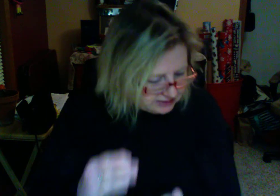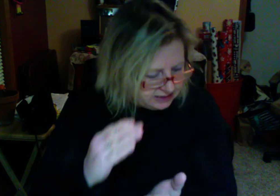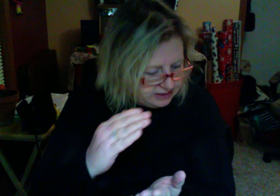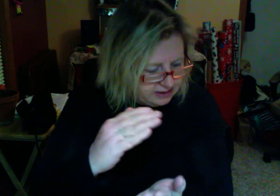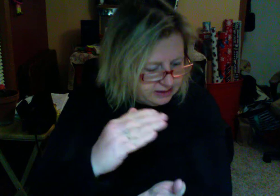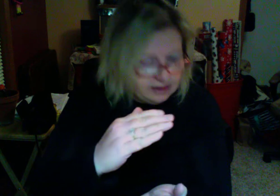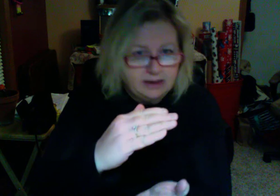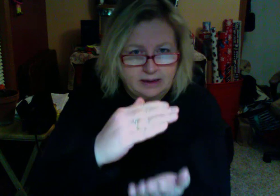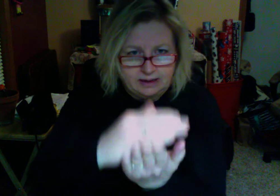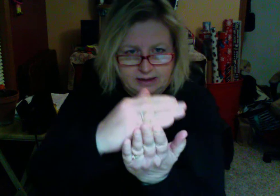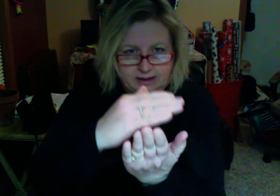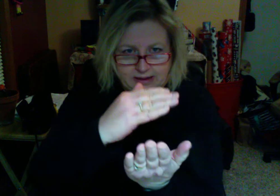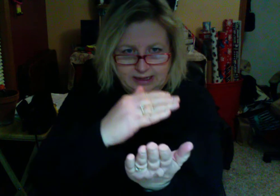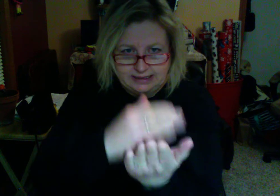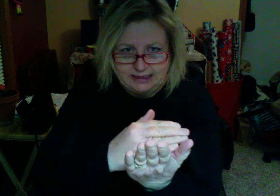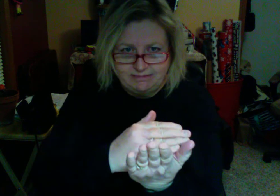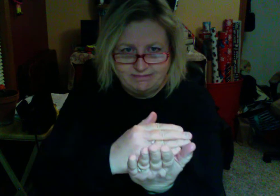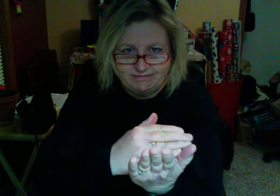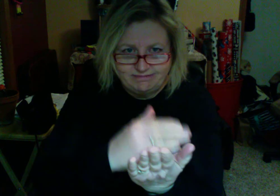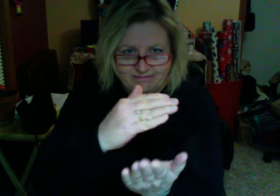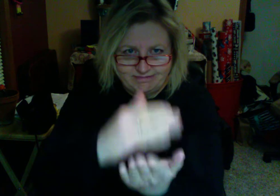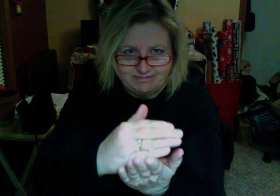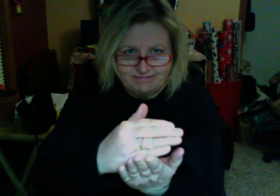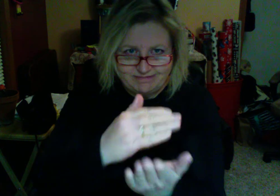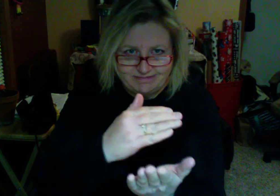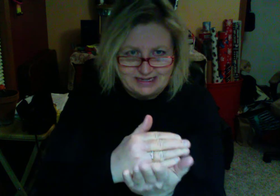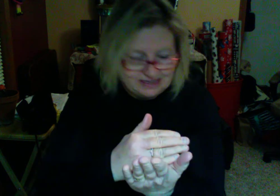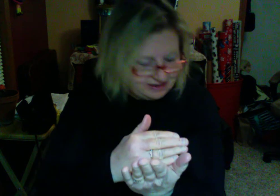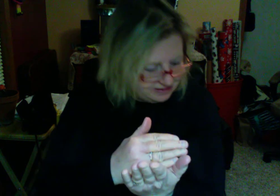Lesson. Lesson. Lesson.